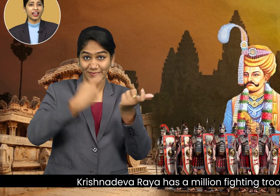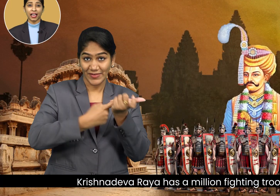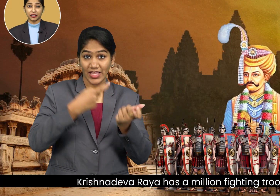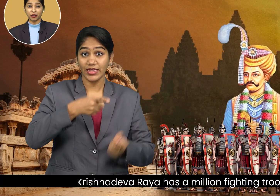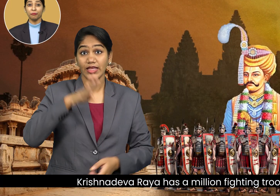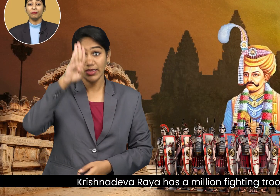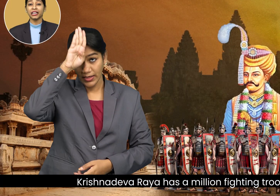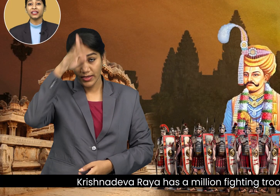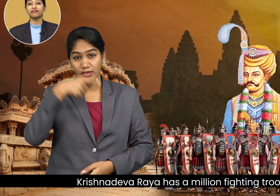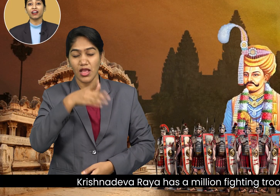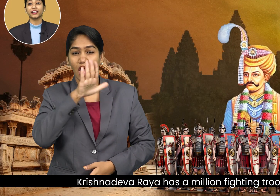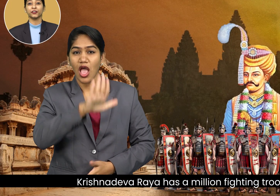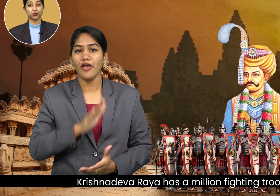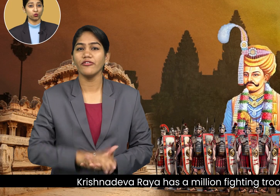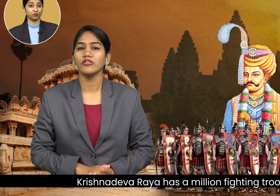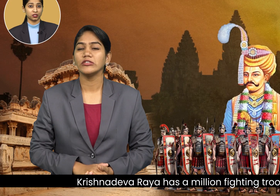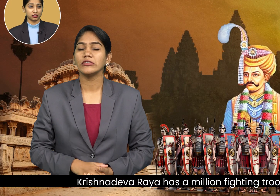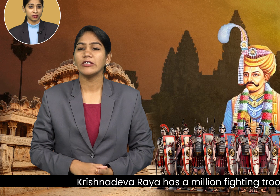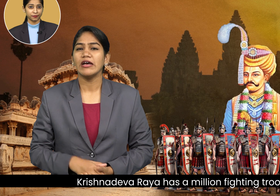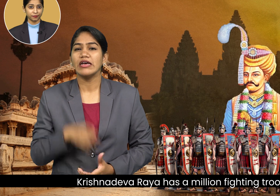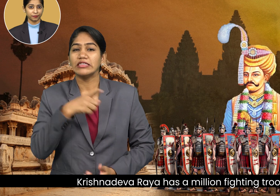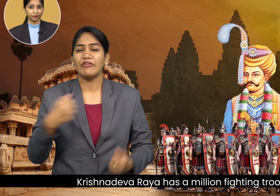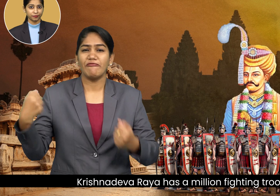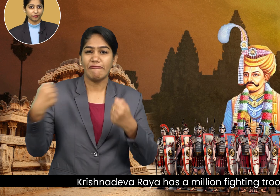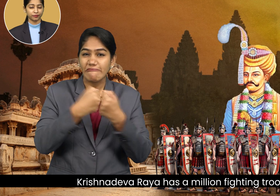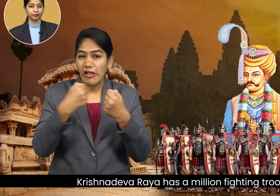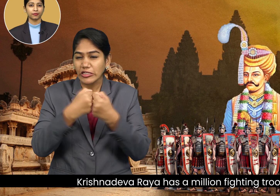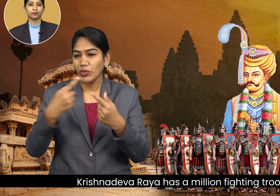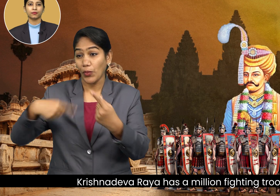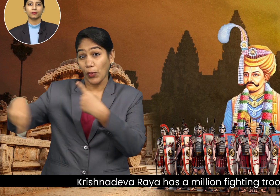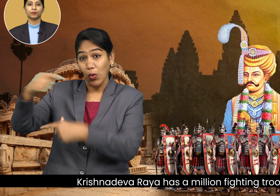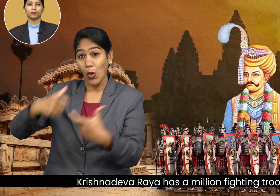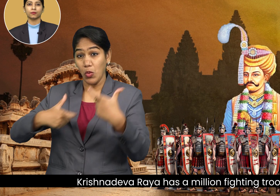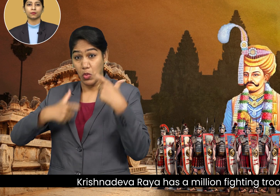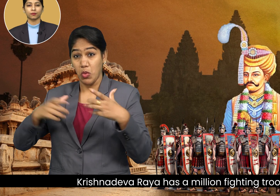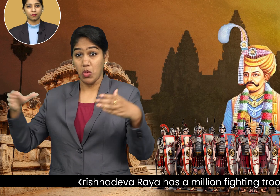Krishnadeva Raya has 1,000,000 fighting troops,